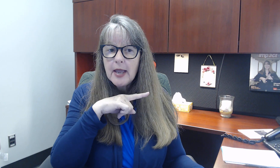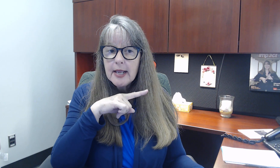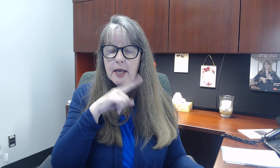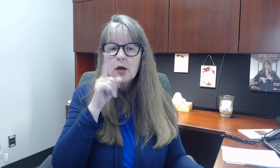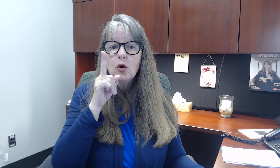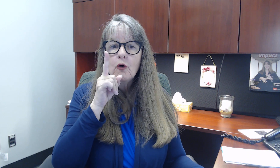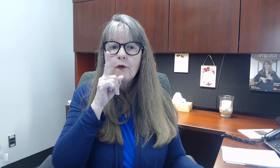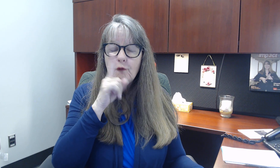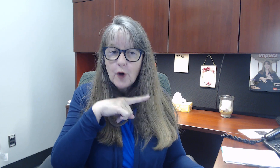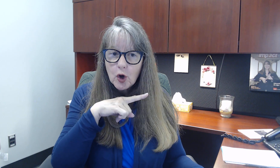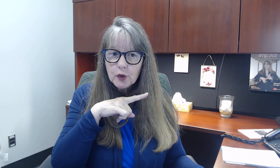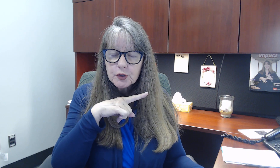Fake or false.